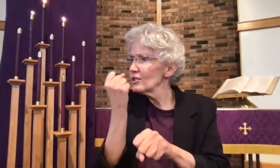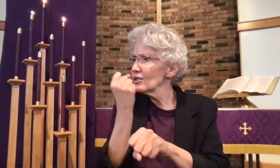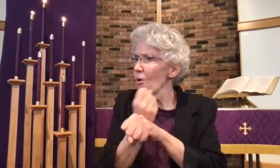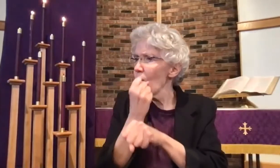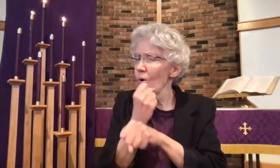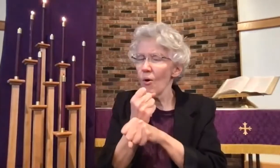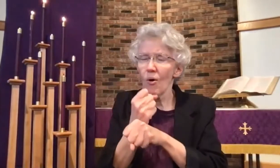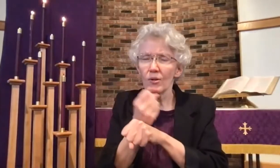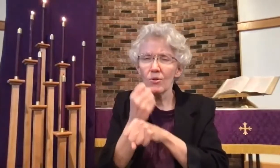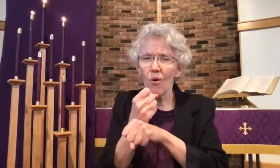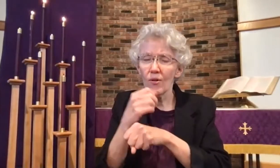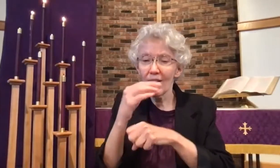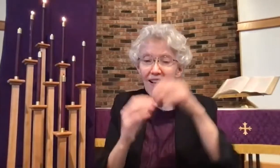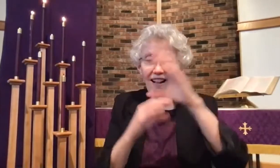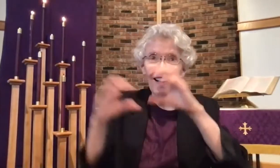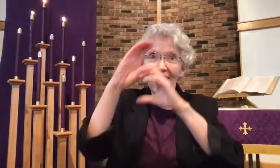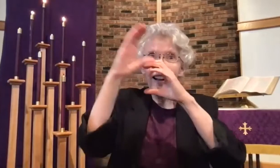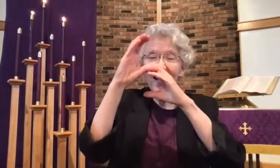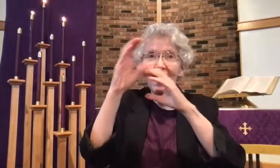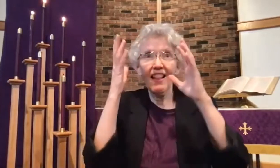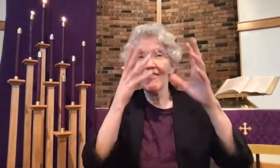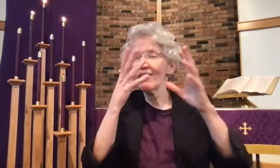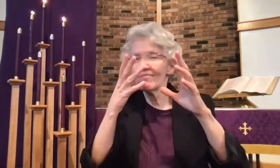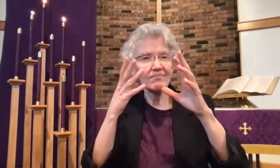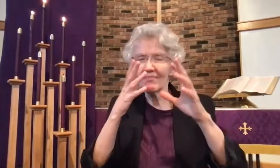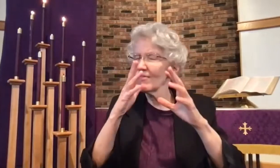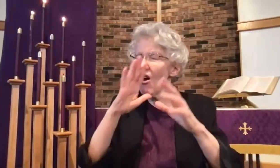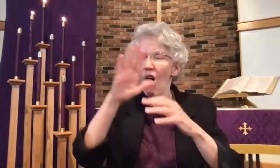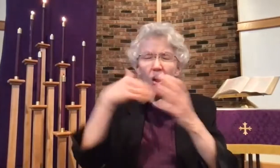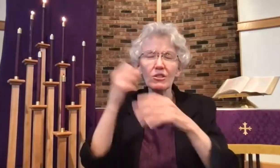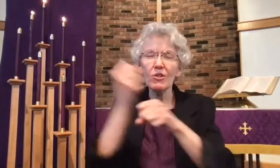Not one stone of your buildings will stay on top of another.